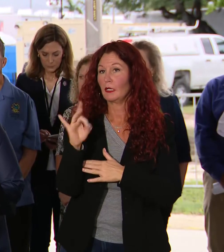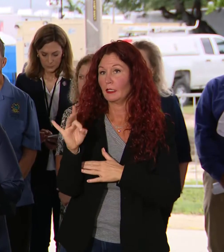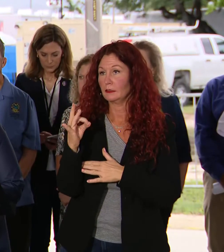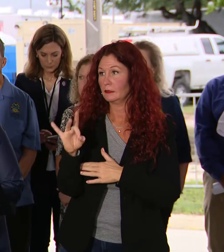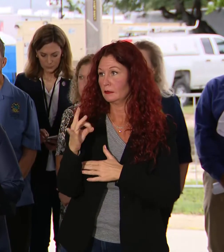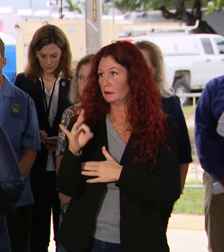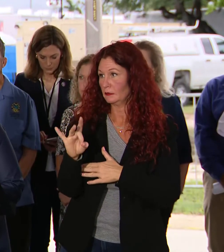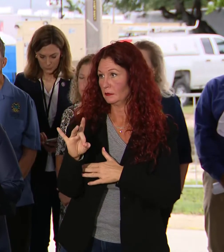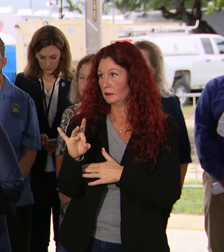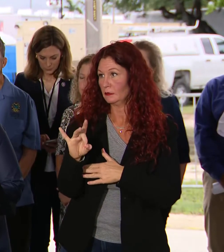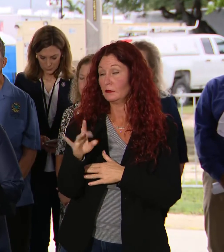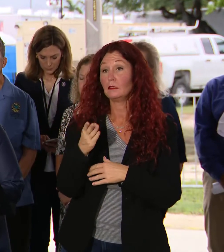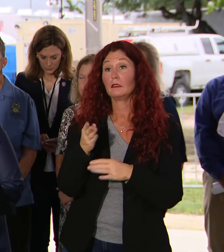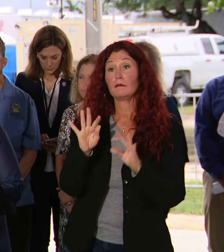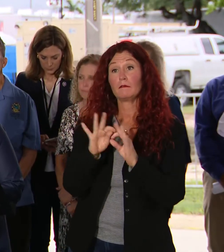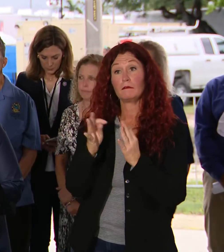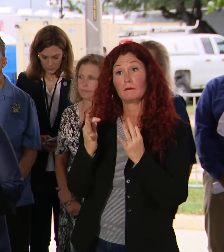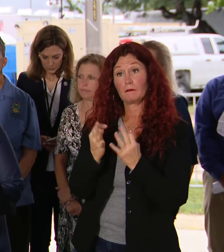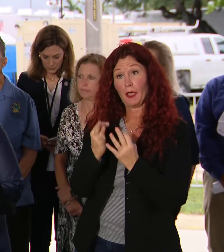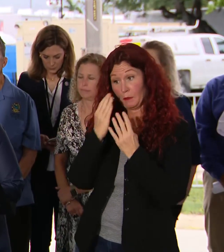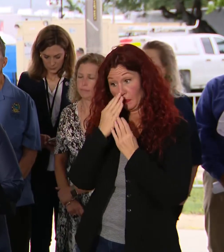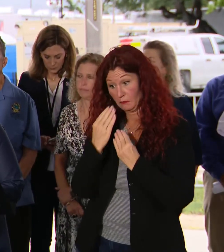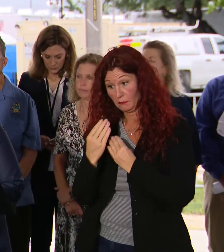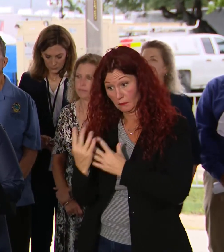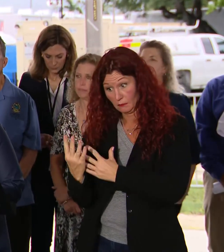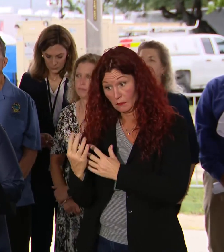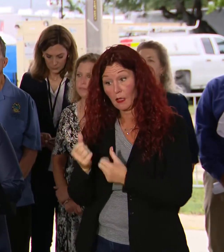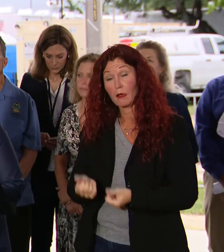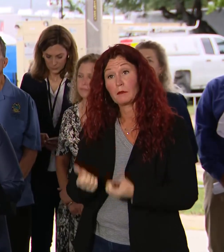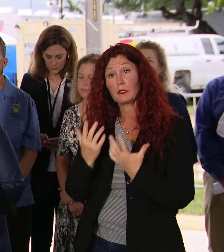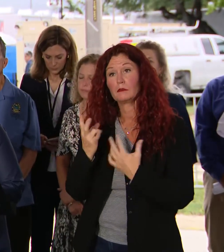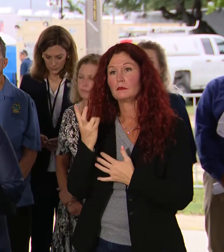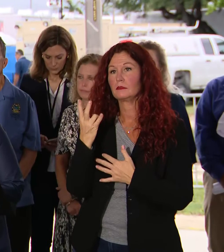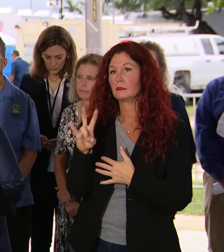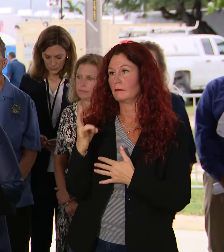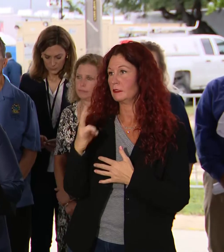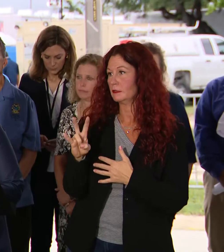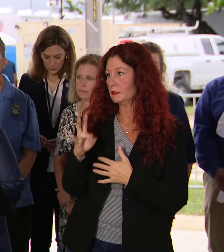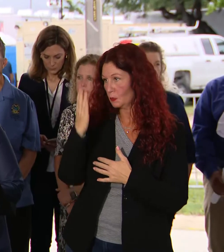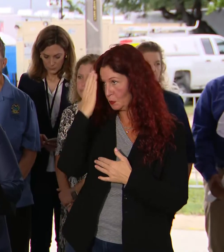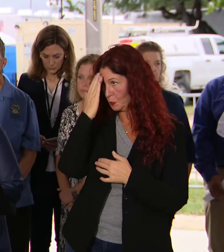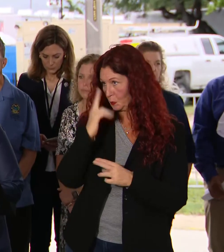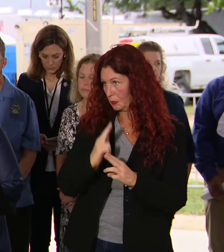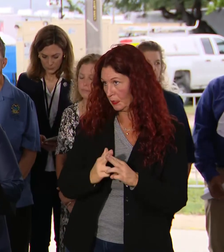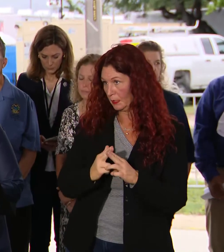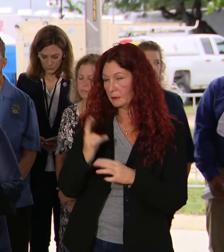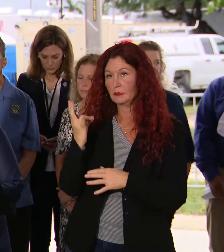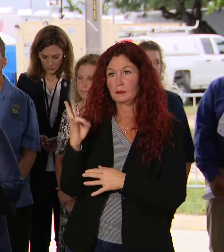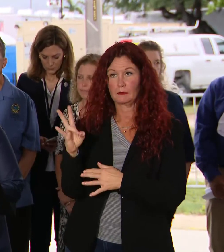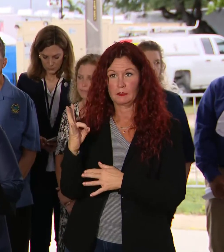in praying for their families and their loved ones and those who are still waiting